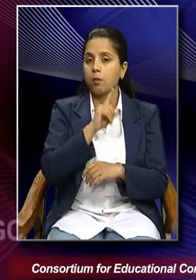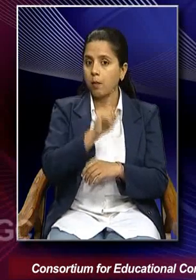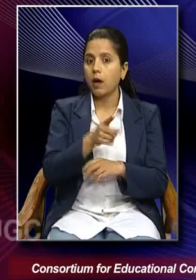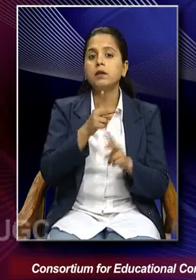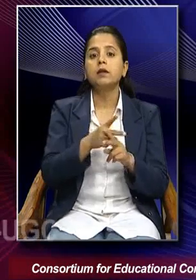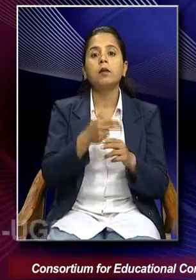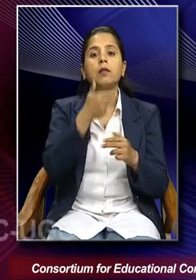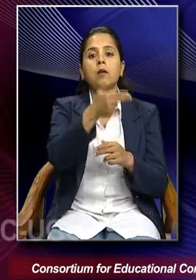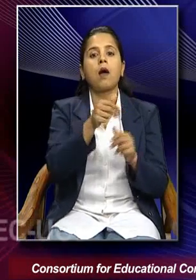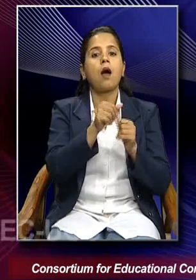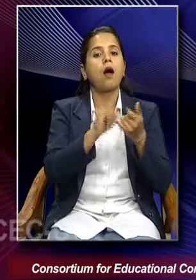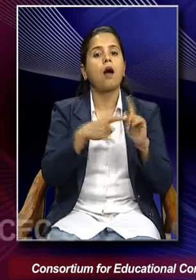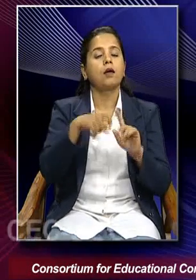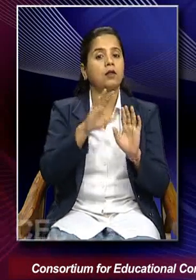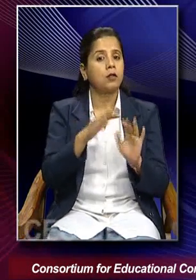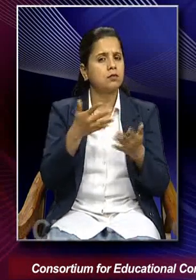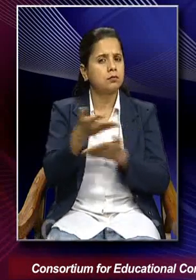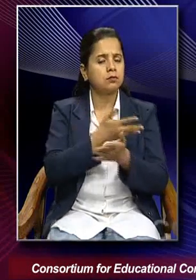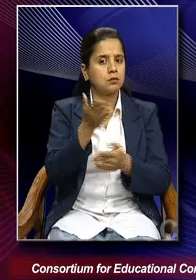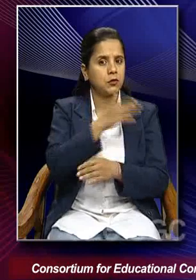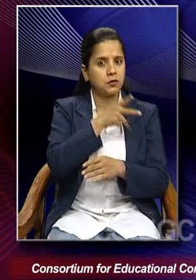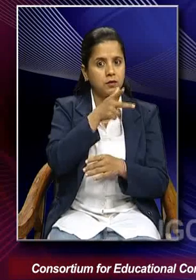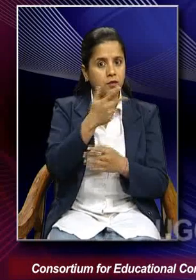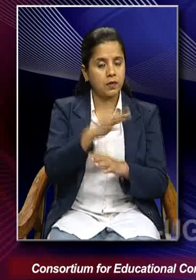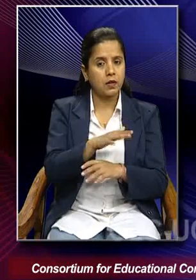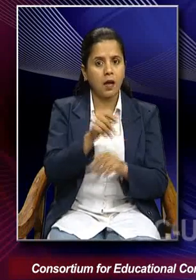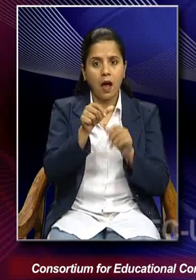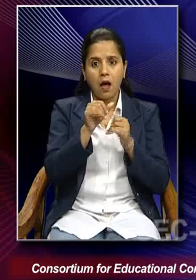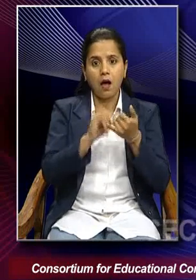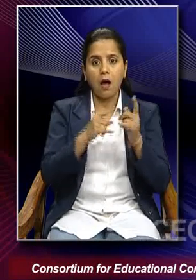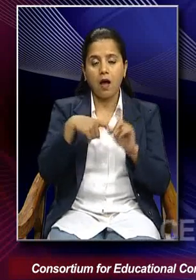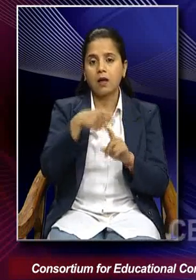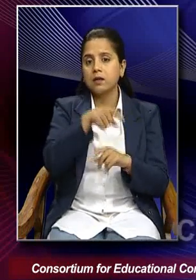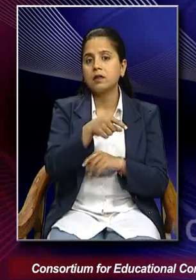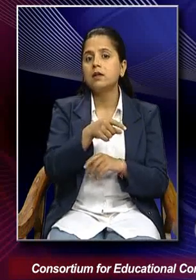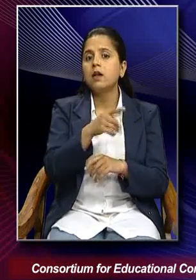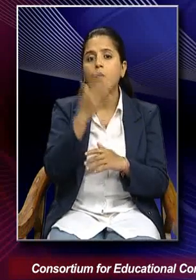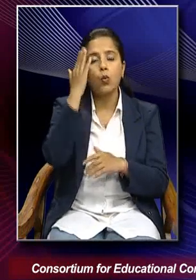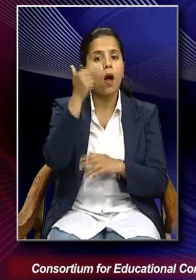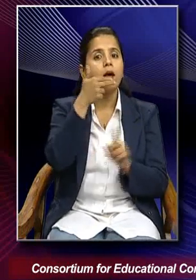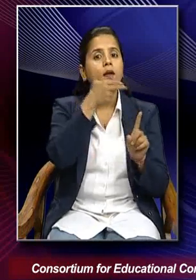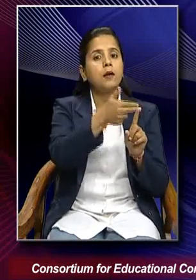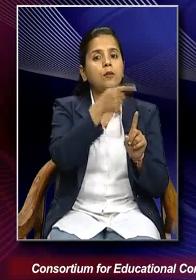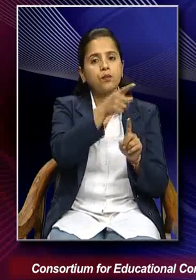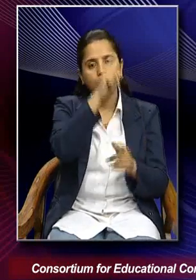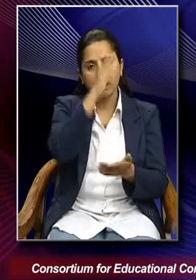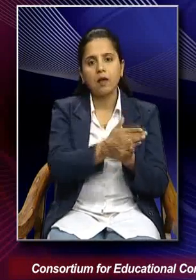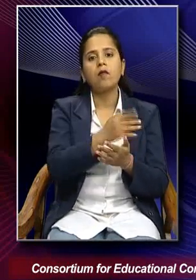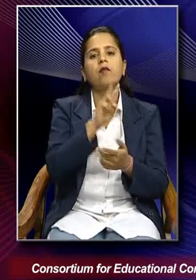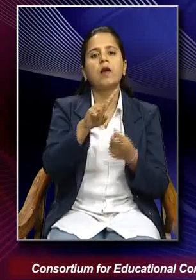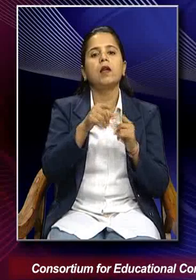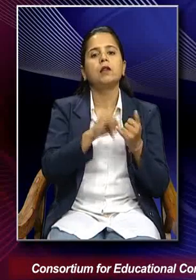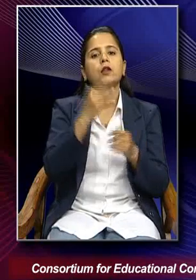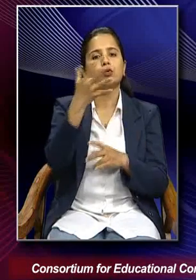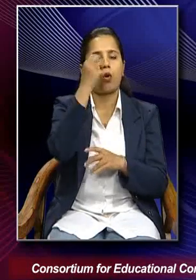known as Astic. And I discussed that they are known as Astic because they believe in the authority of Vedas. So we are